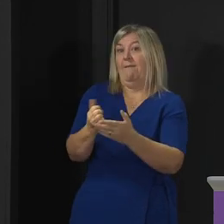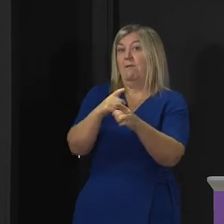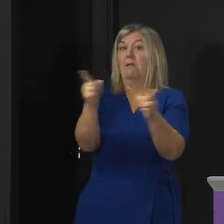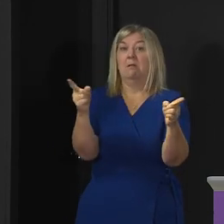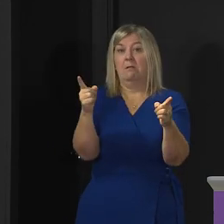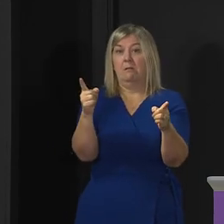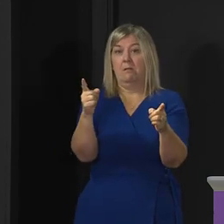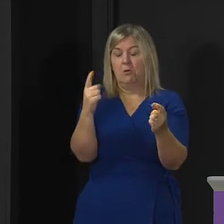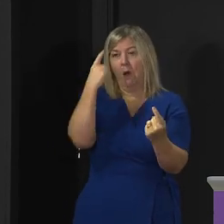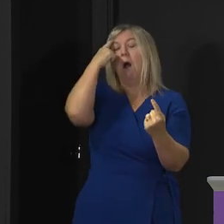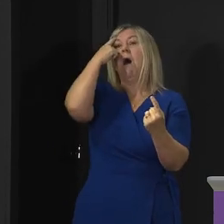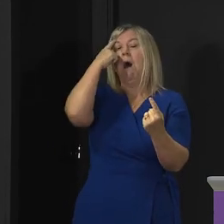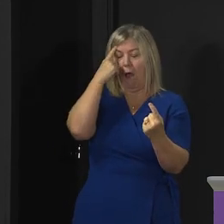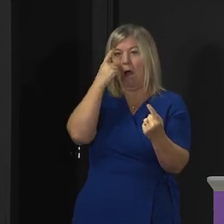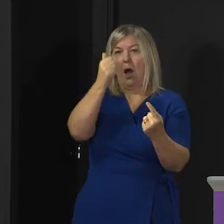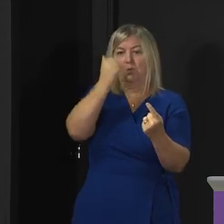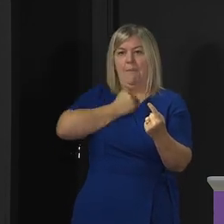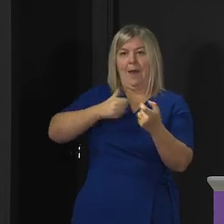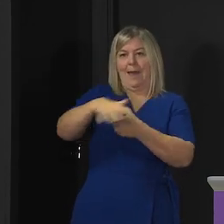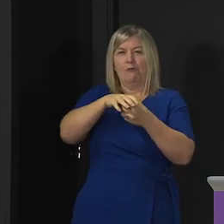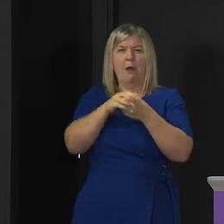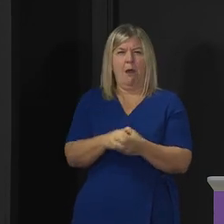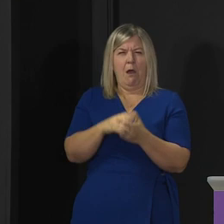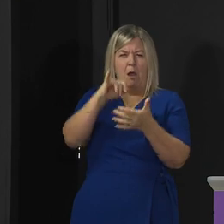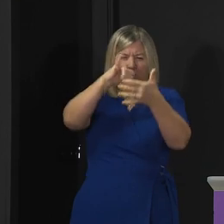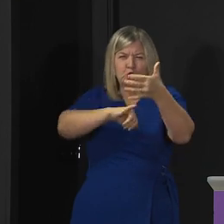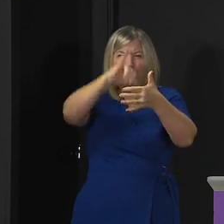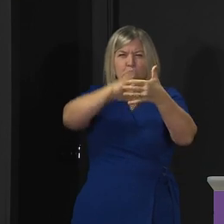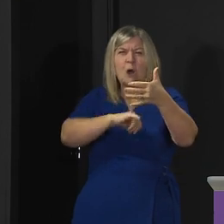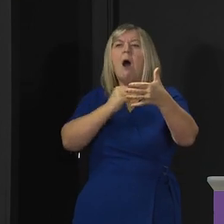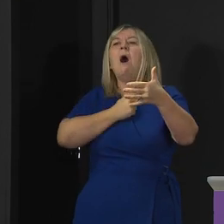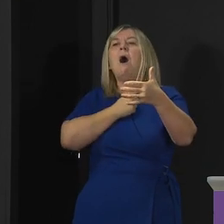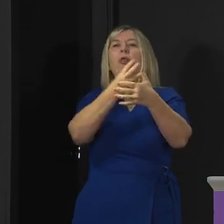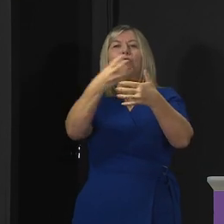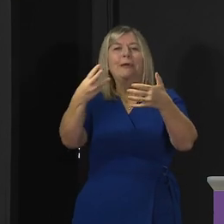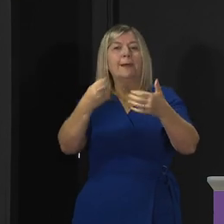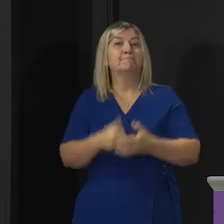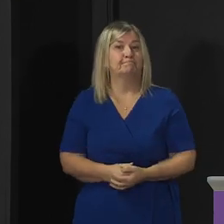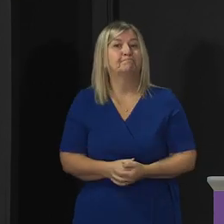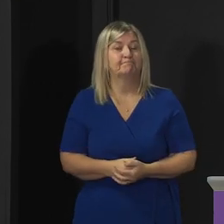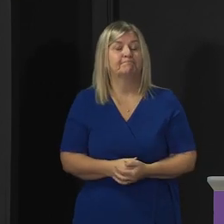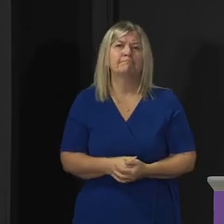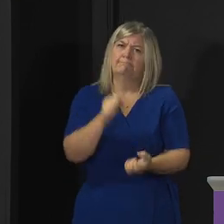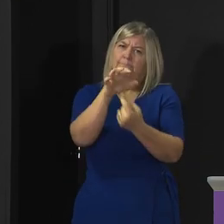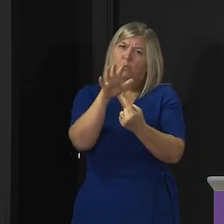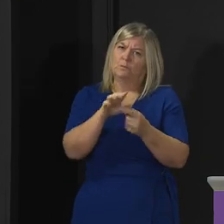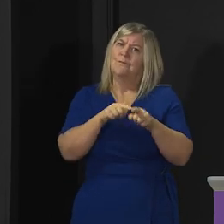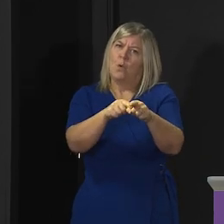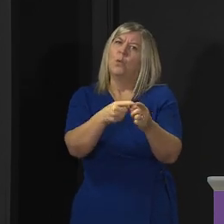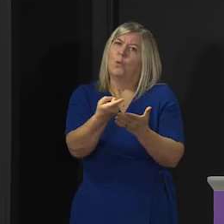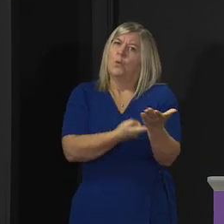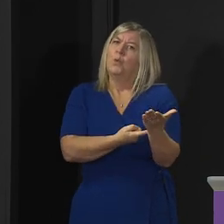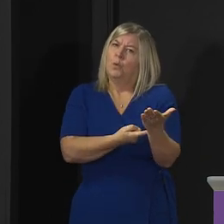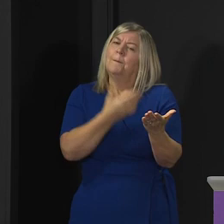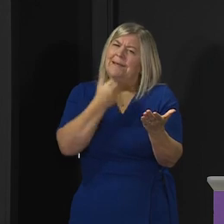in enabling everyone to understand and to follow the new system. It is vital that everyone sticks to the rules. That's